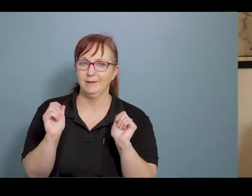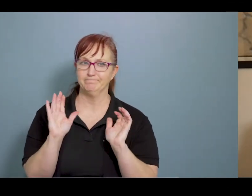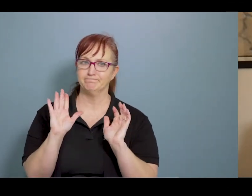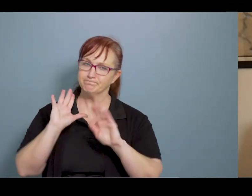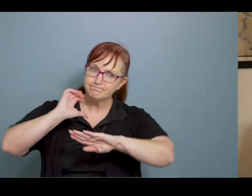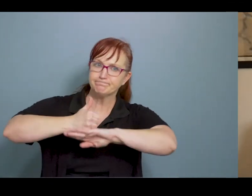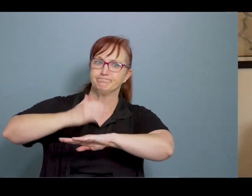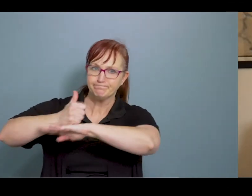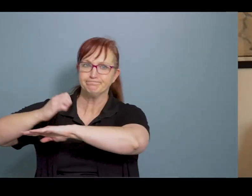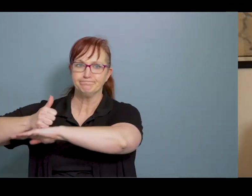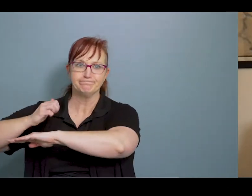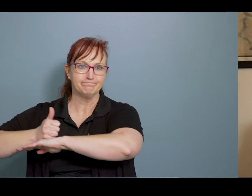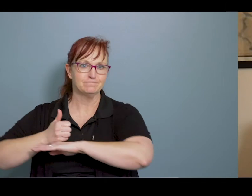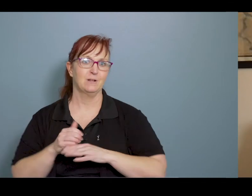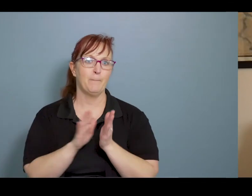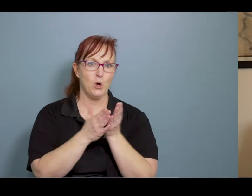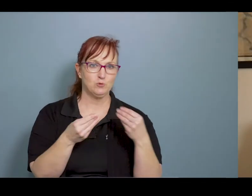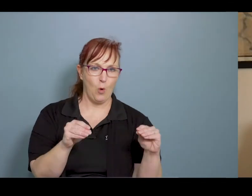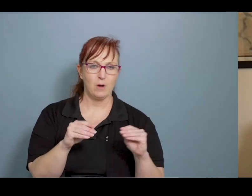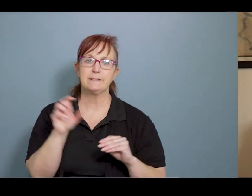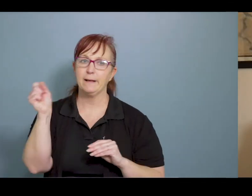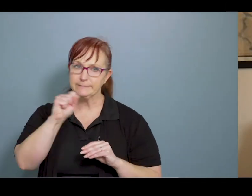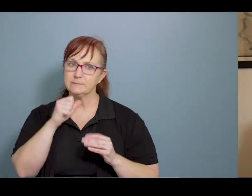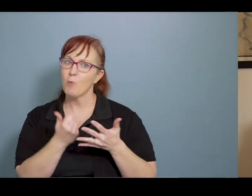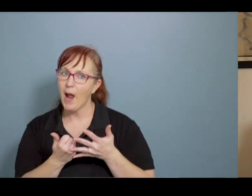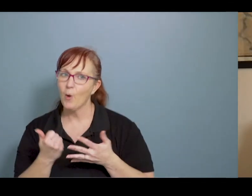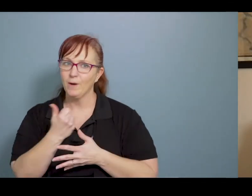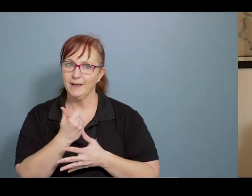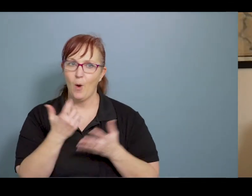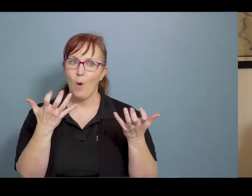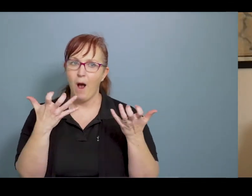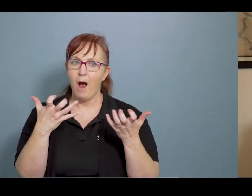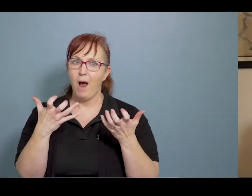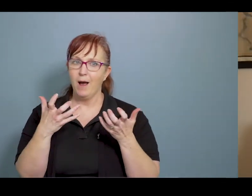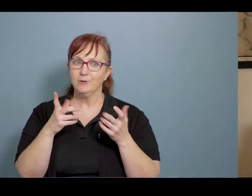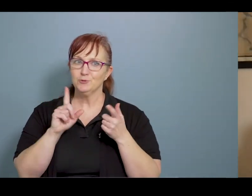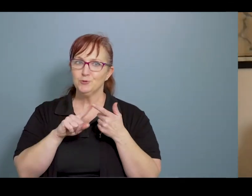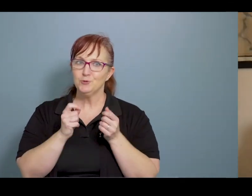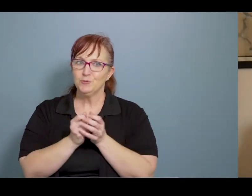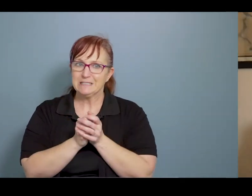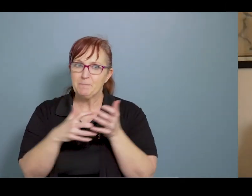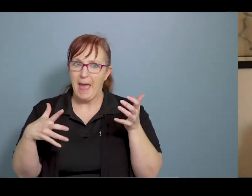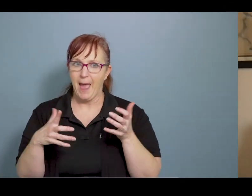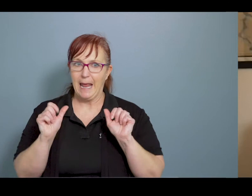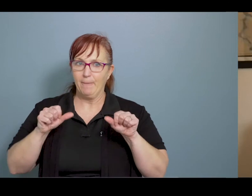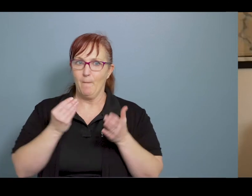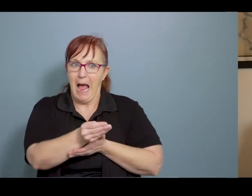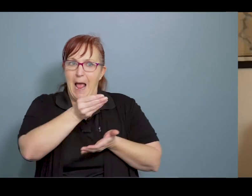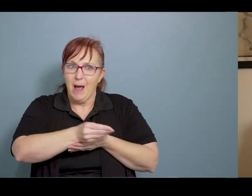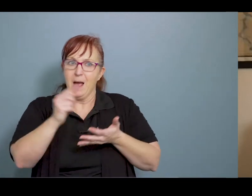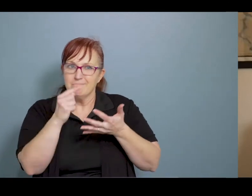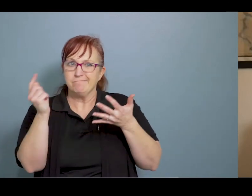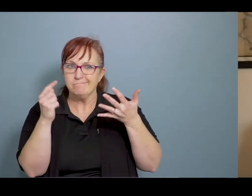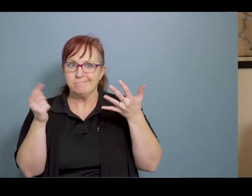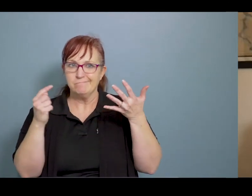It certainly is a priority for us, and we'd like to be able to expand all the offerings that we possibly can. You know, this